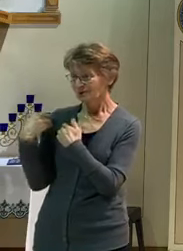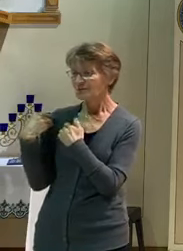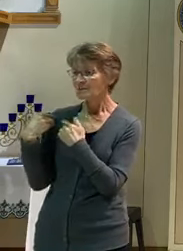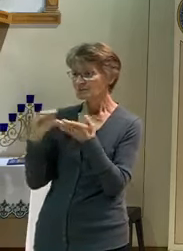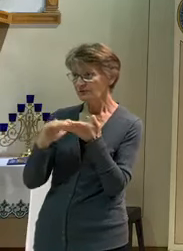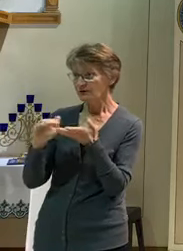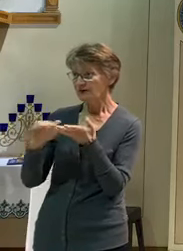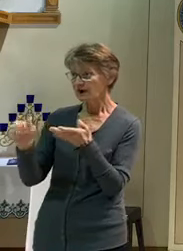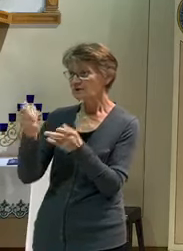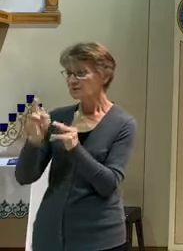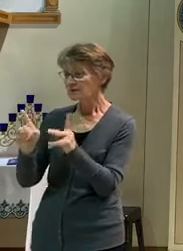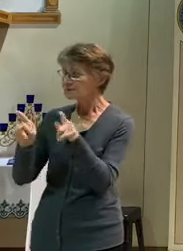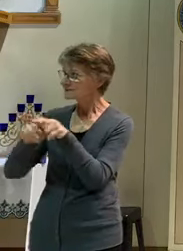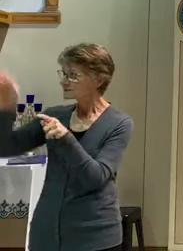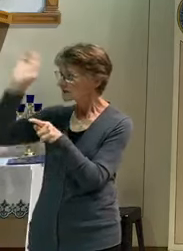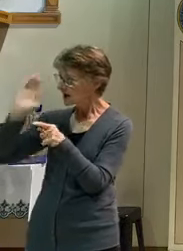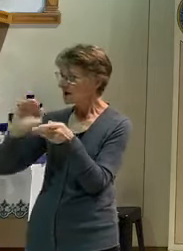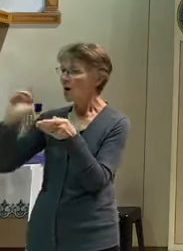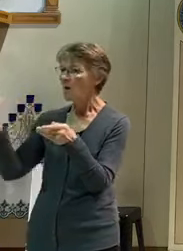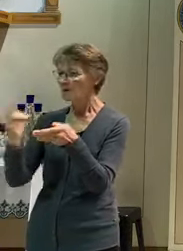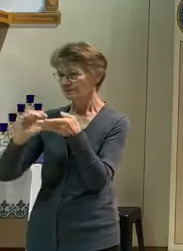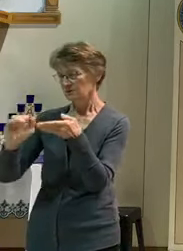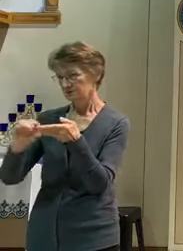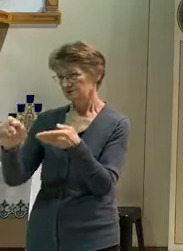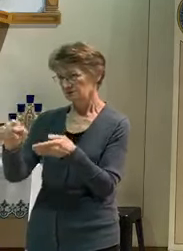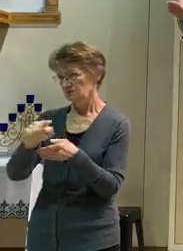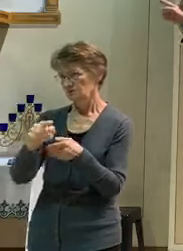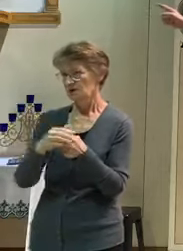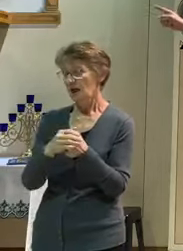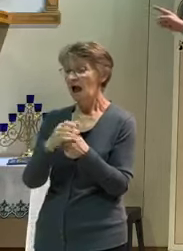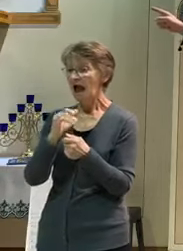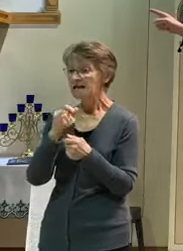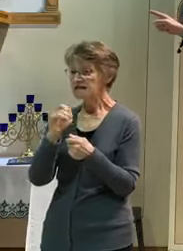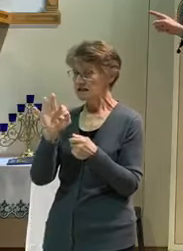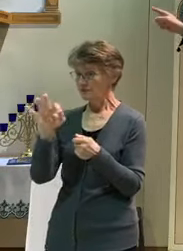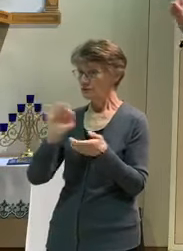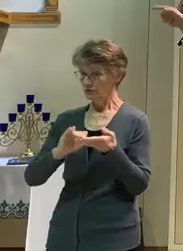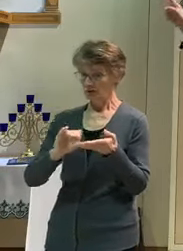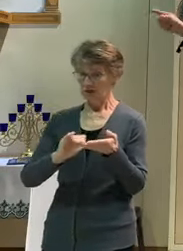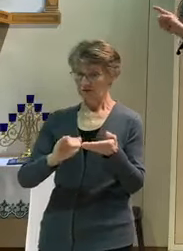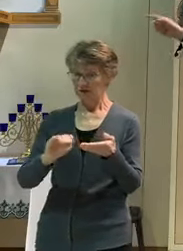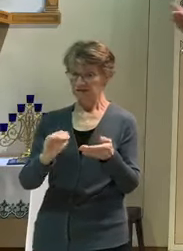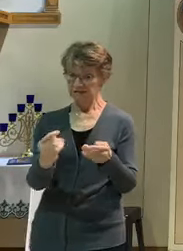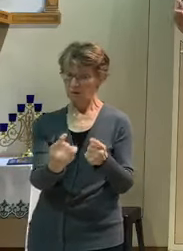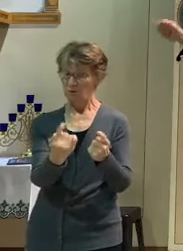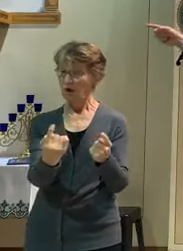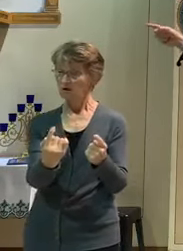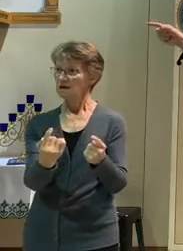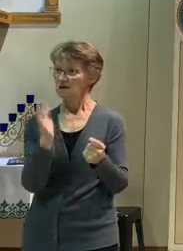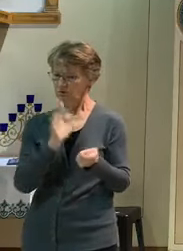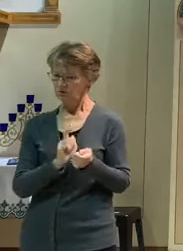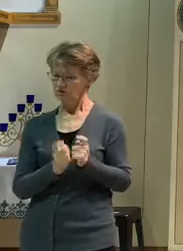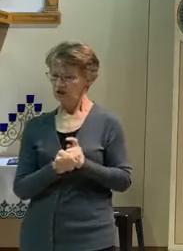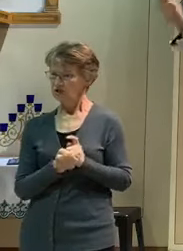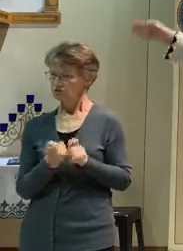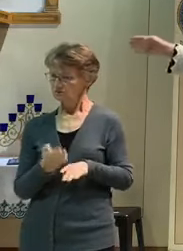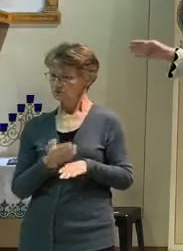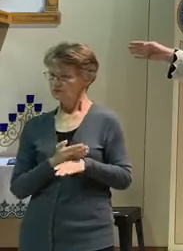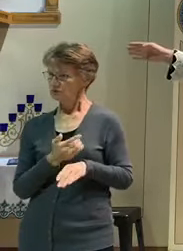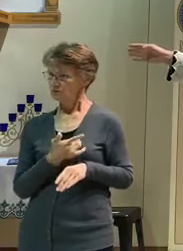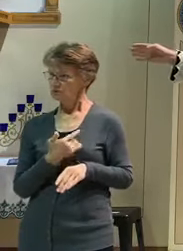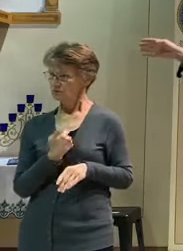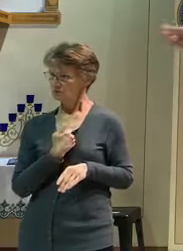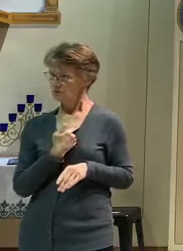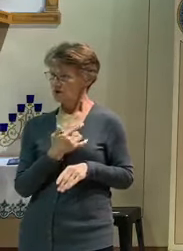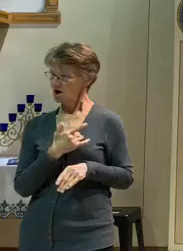because it does something to our hearts and our souls. It might not change the person who has hurt us or who we're